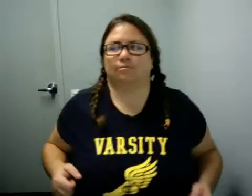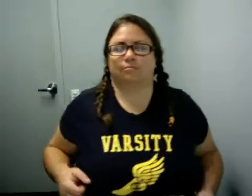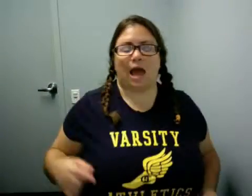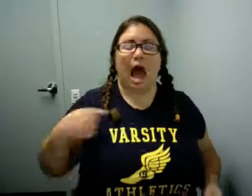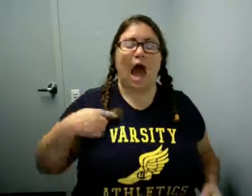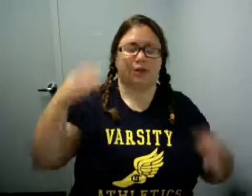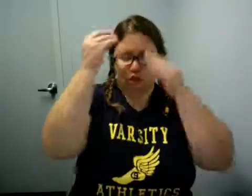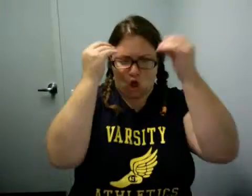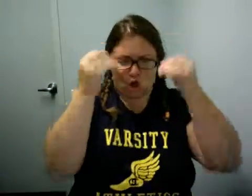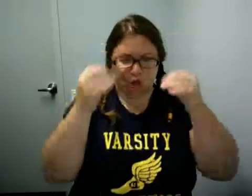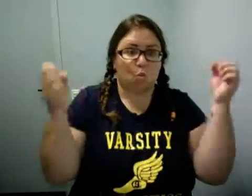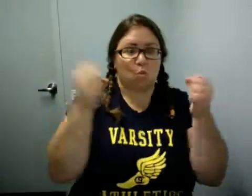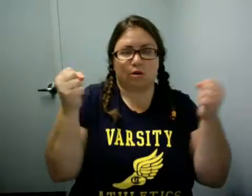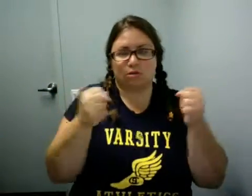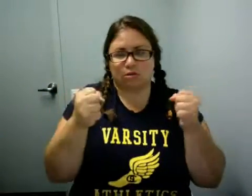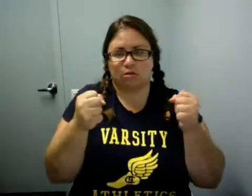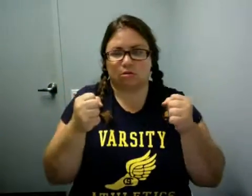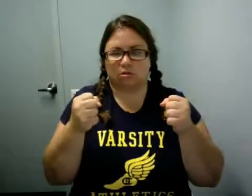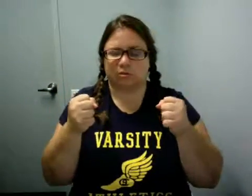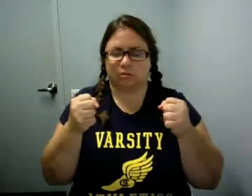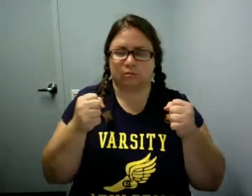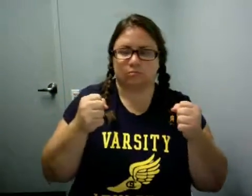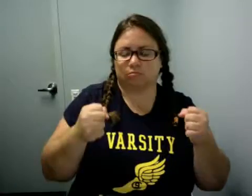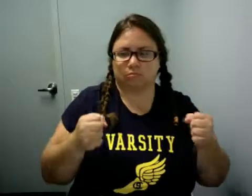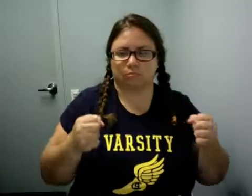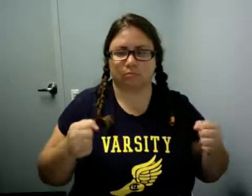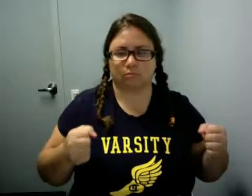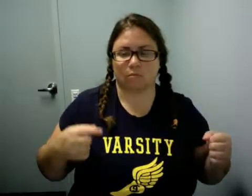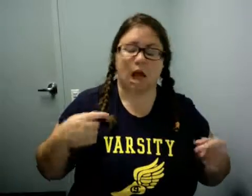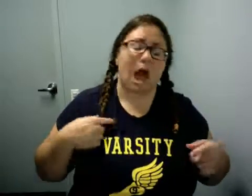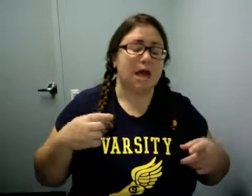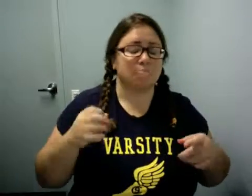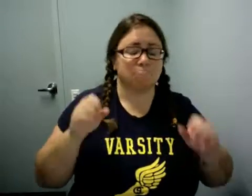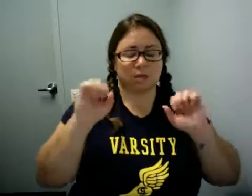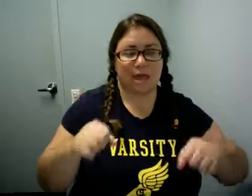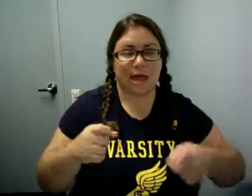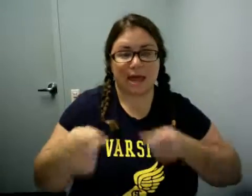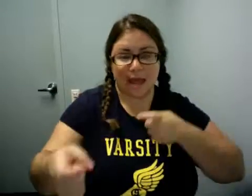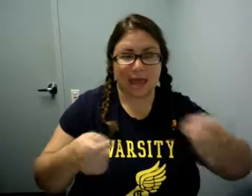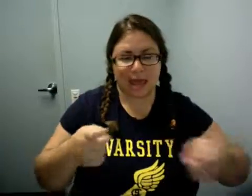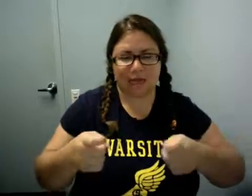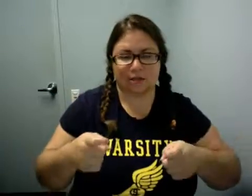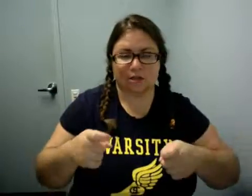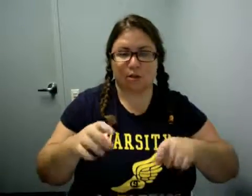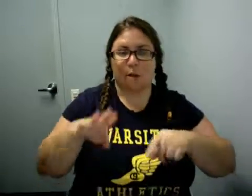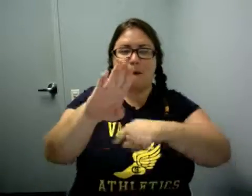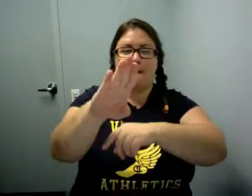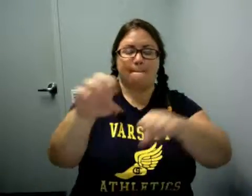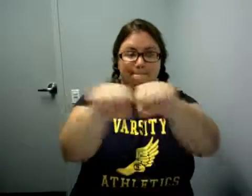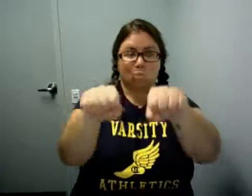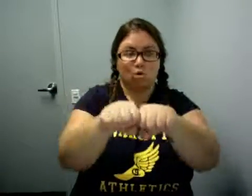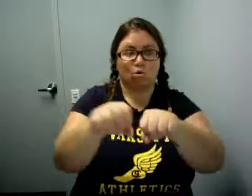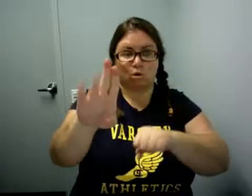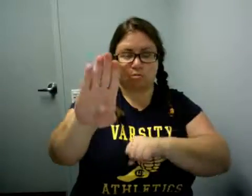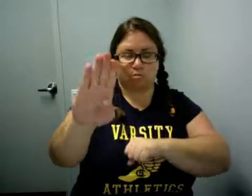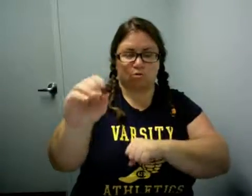is pretty, like I can handle it in boots, leggings, and a pea coat. That's fine.